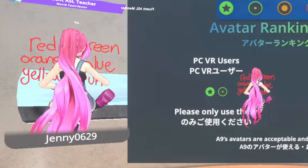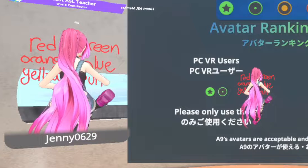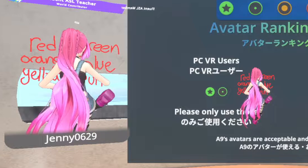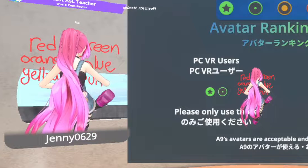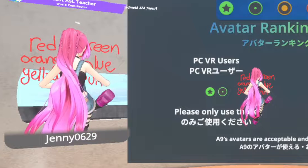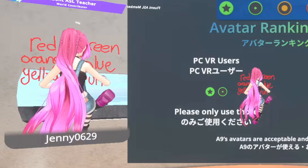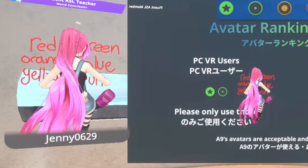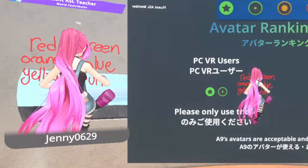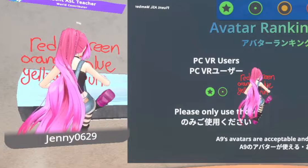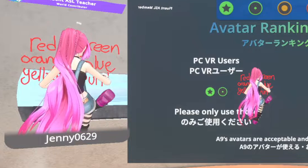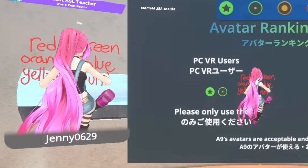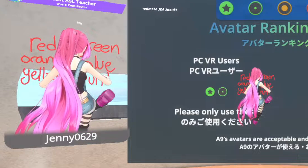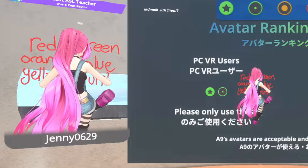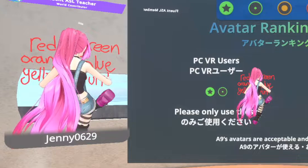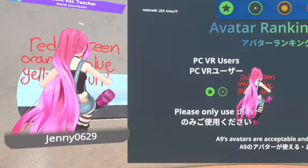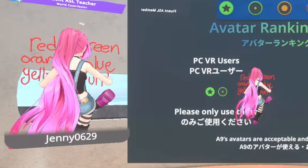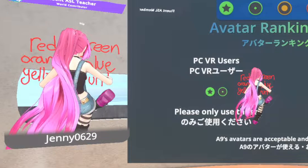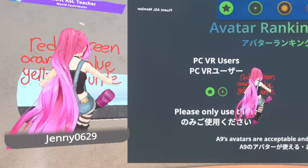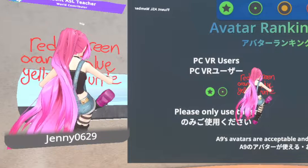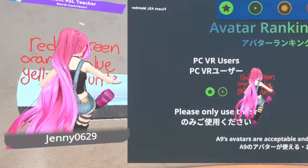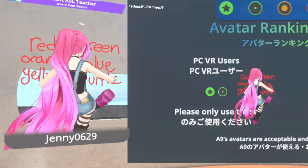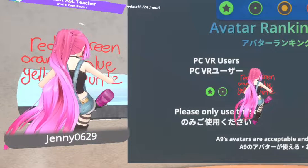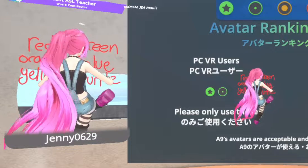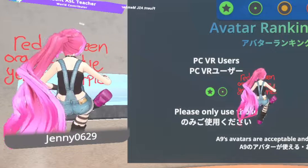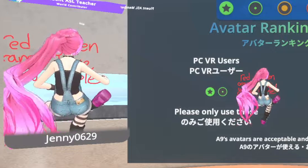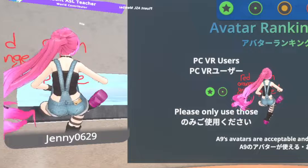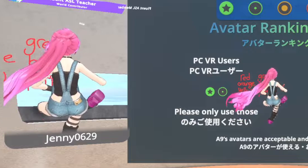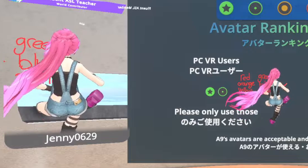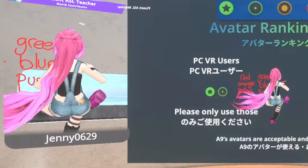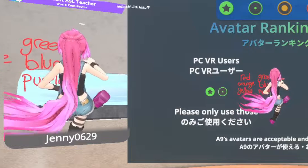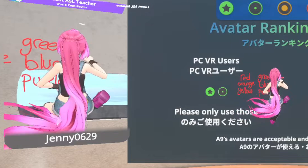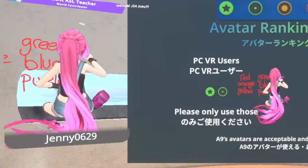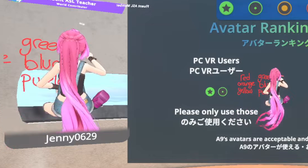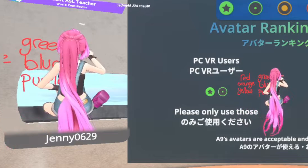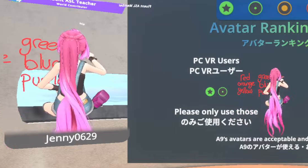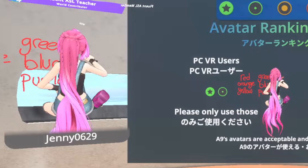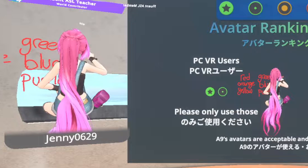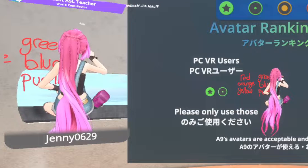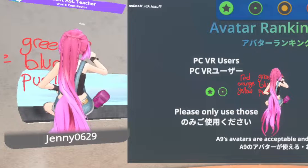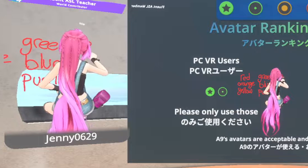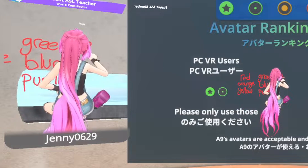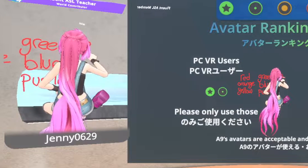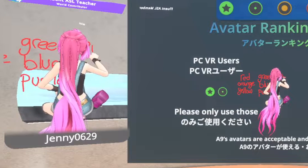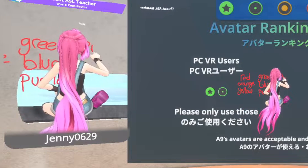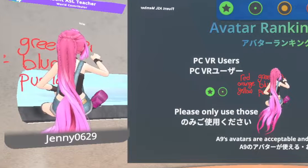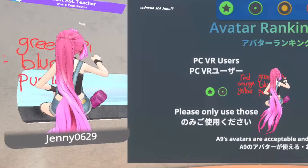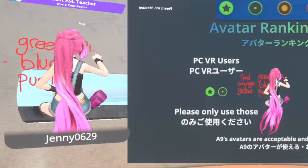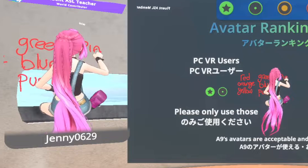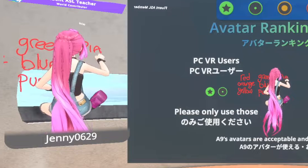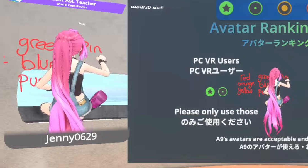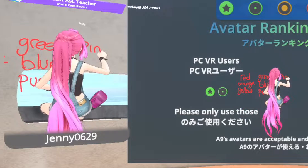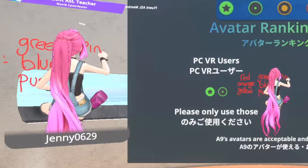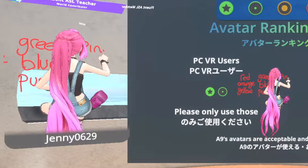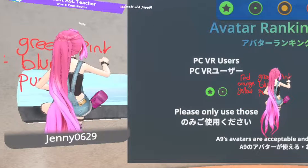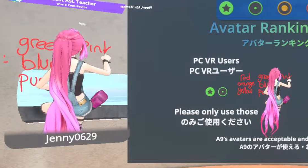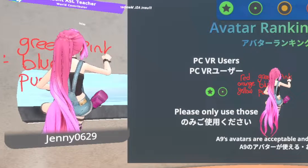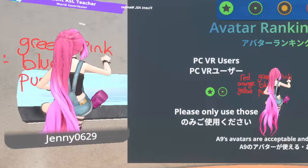purple, and then we'll do pink,